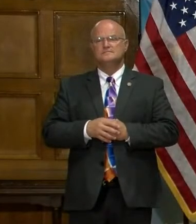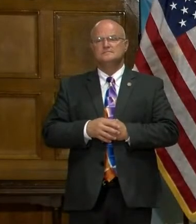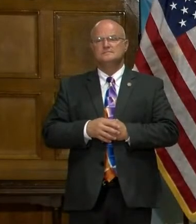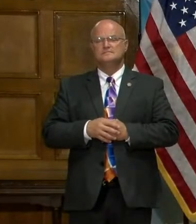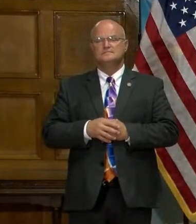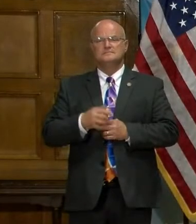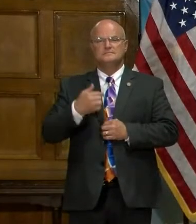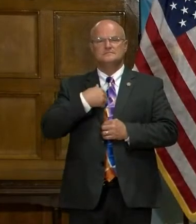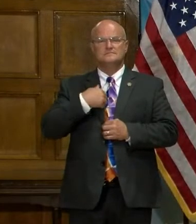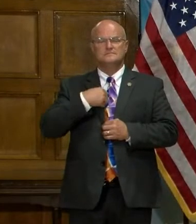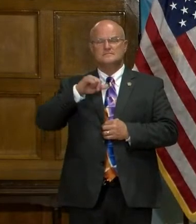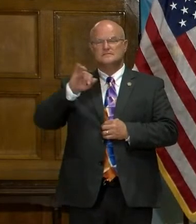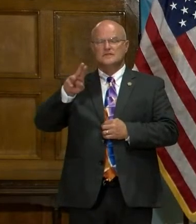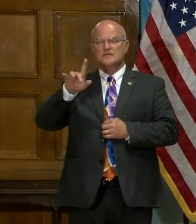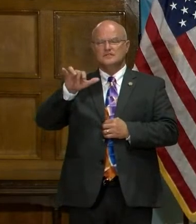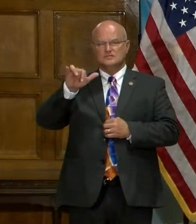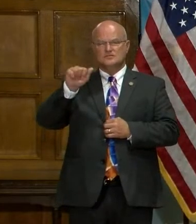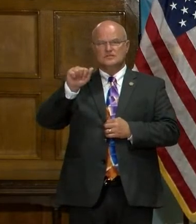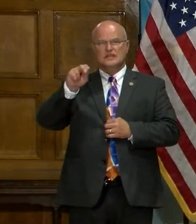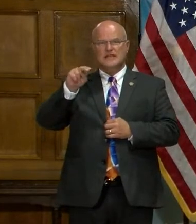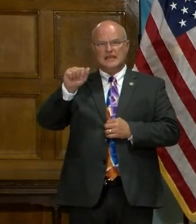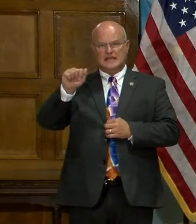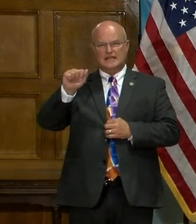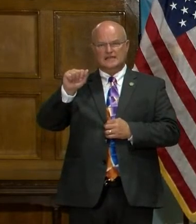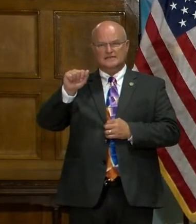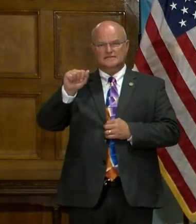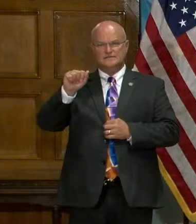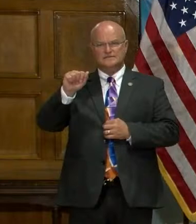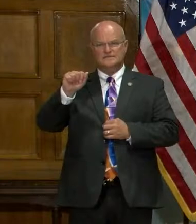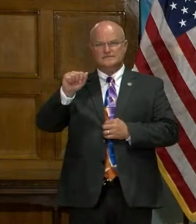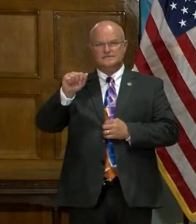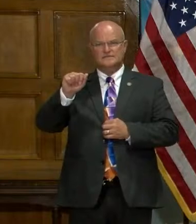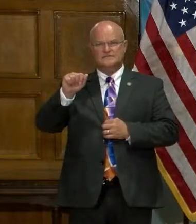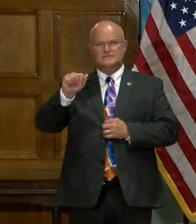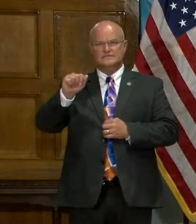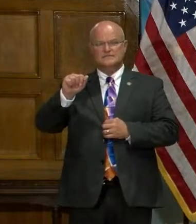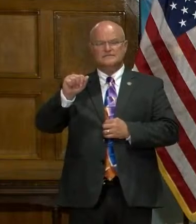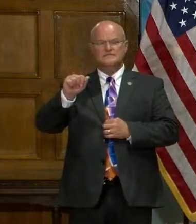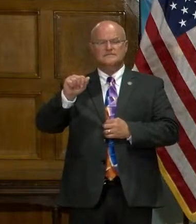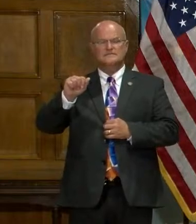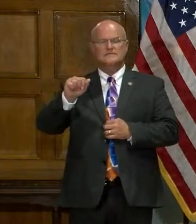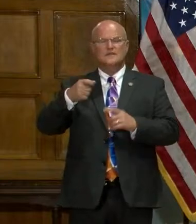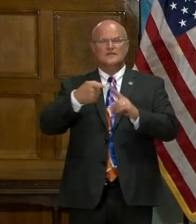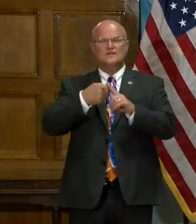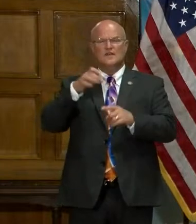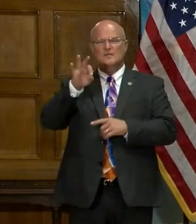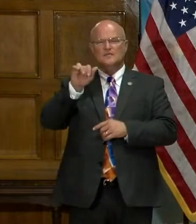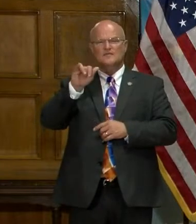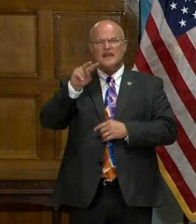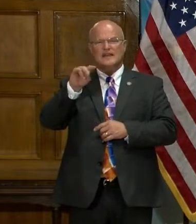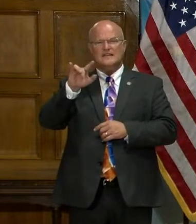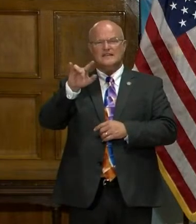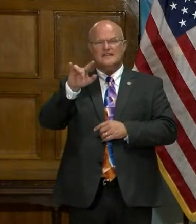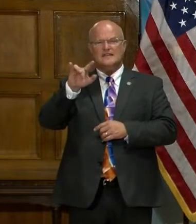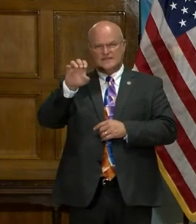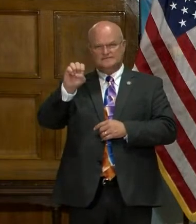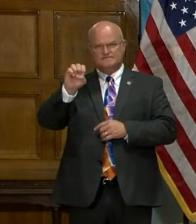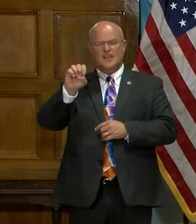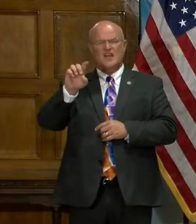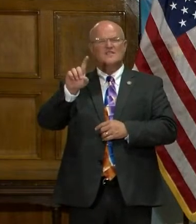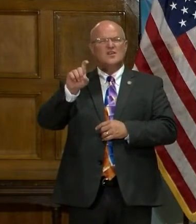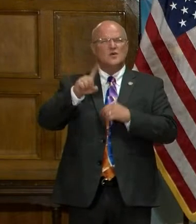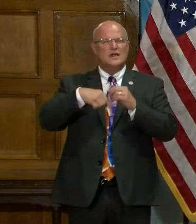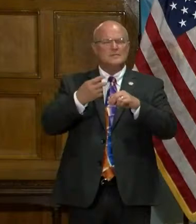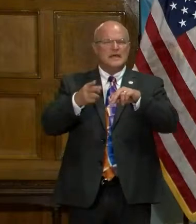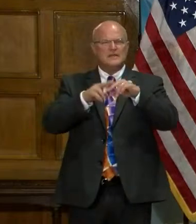Yes, Governor, this is Julian Eclipson over at Channel 5 in Fayetteville. I have a question in regards